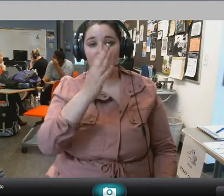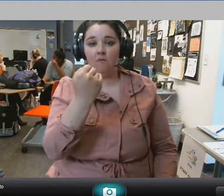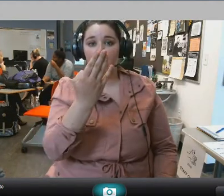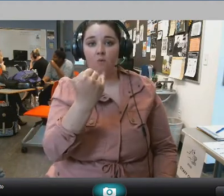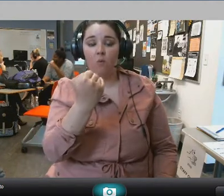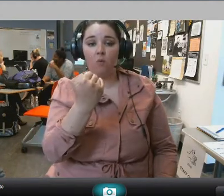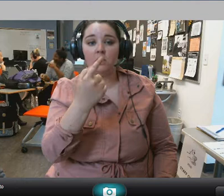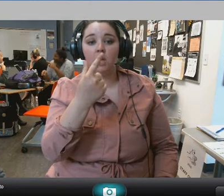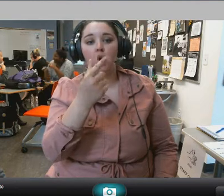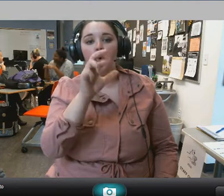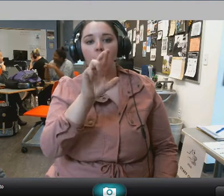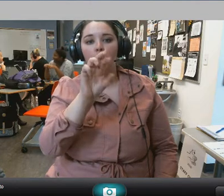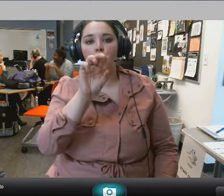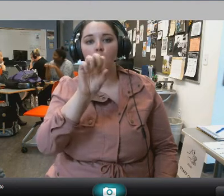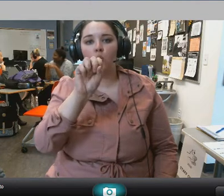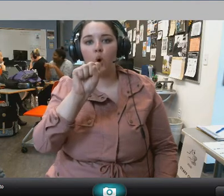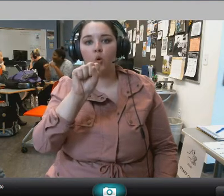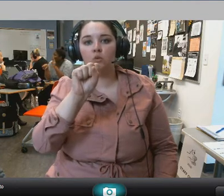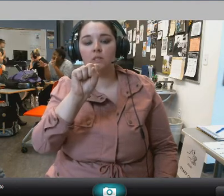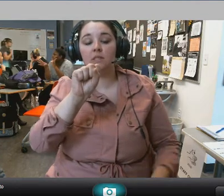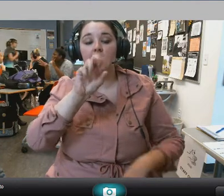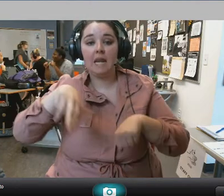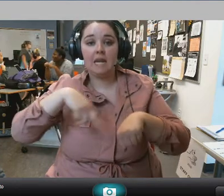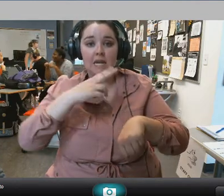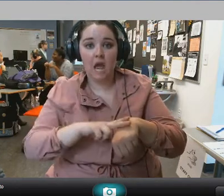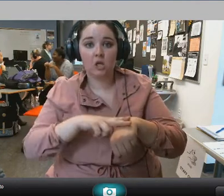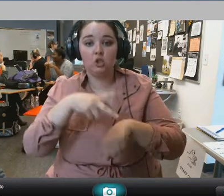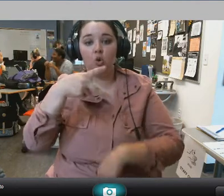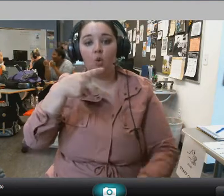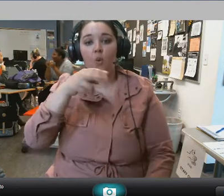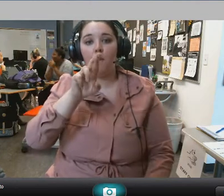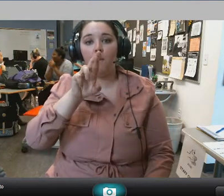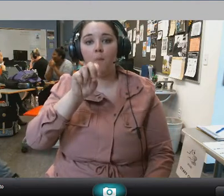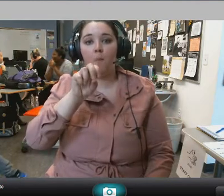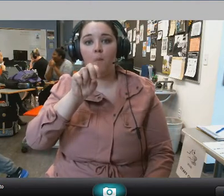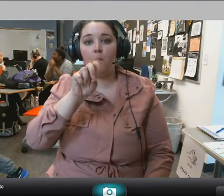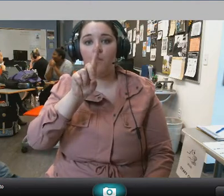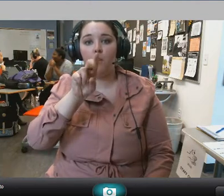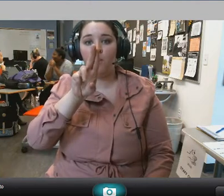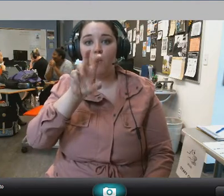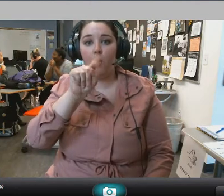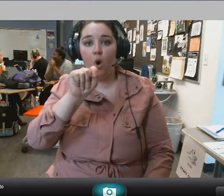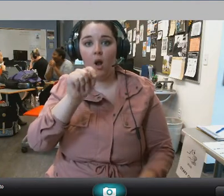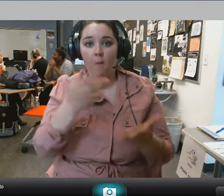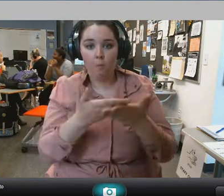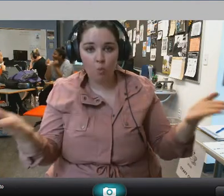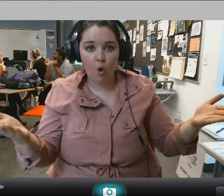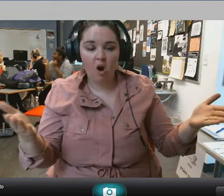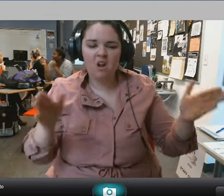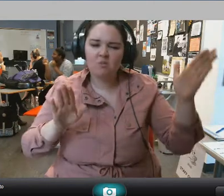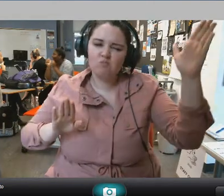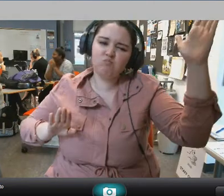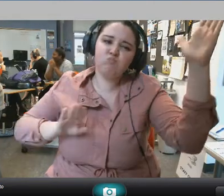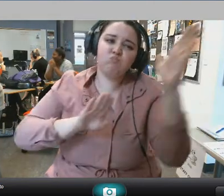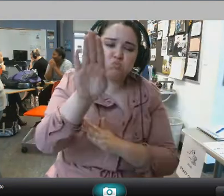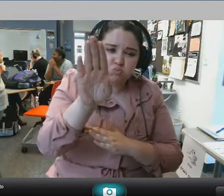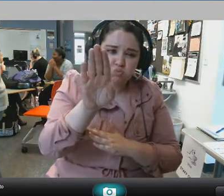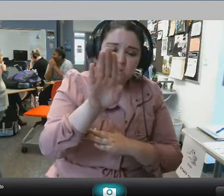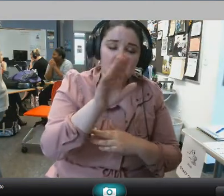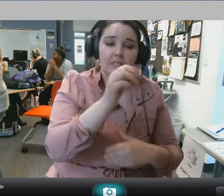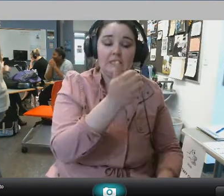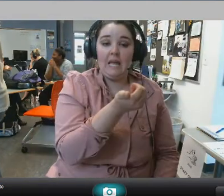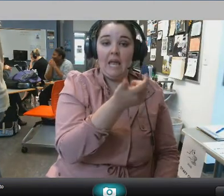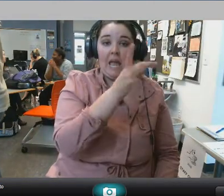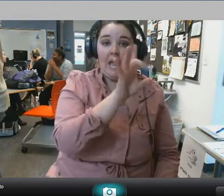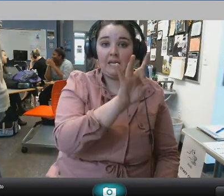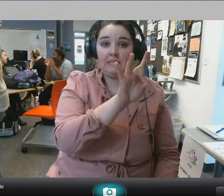product skyrocketed. As a matter of fact, between 1874 and 1883, it